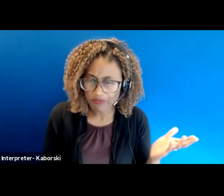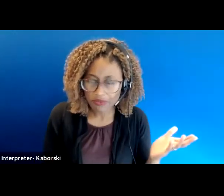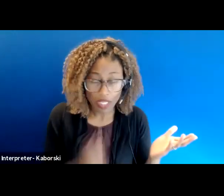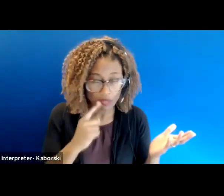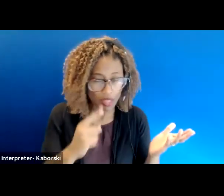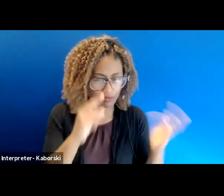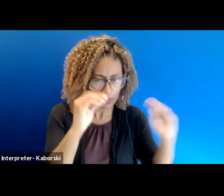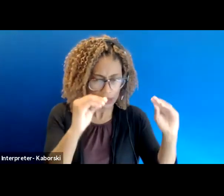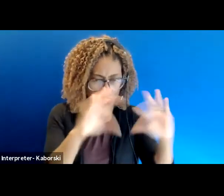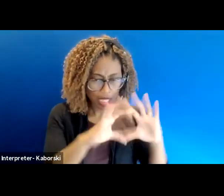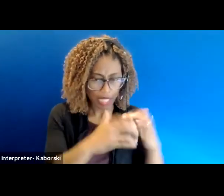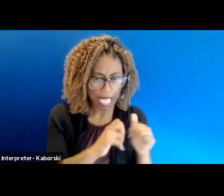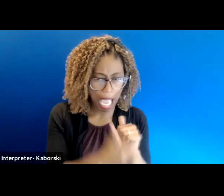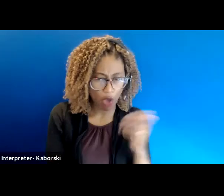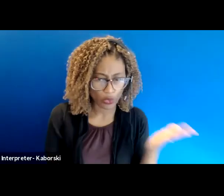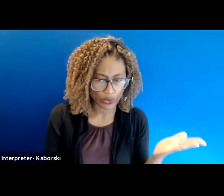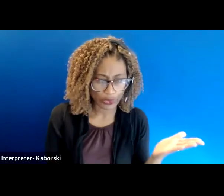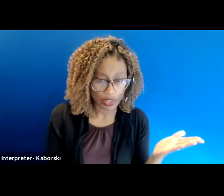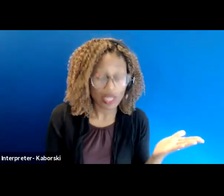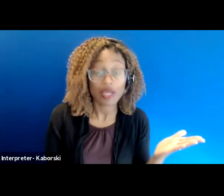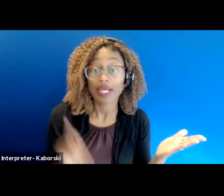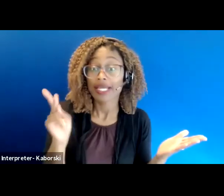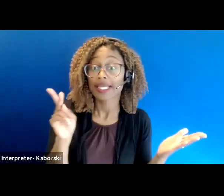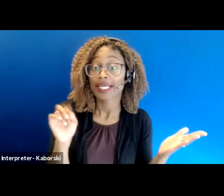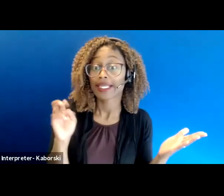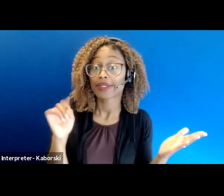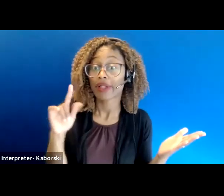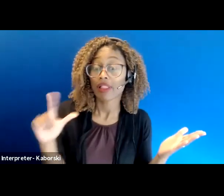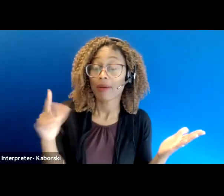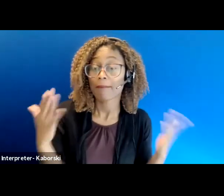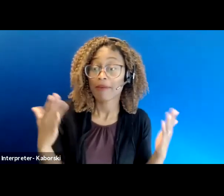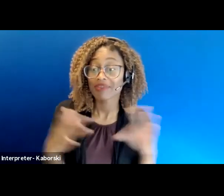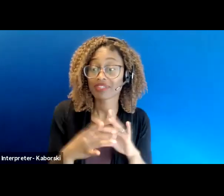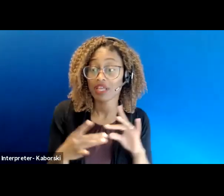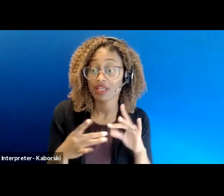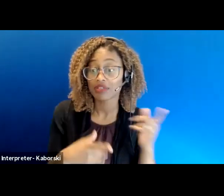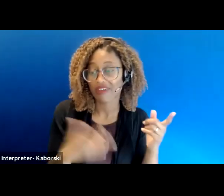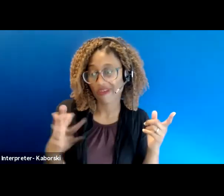taught, and we, as Kendall may have said, we were kind of shocked.